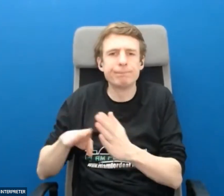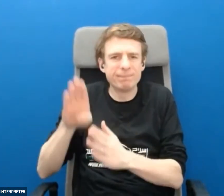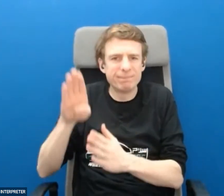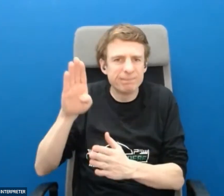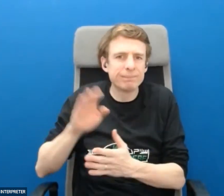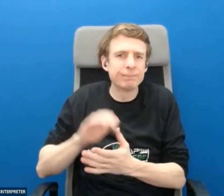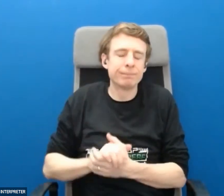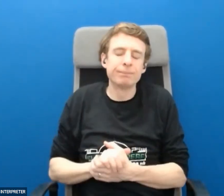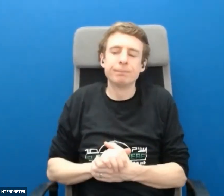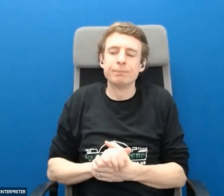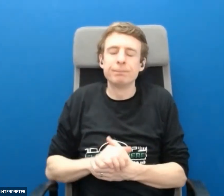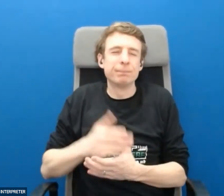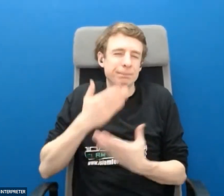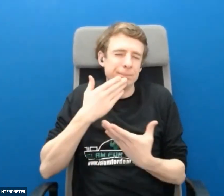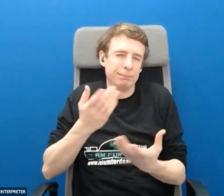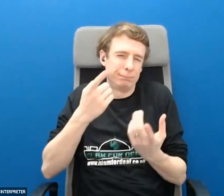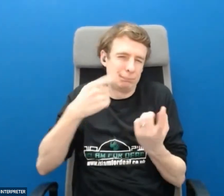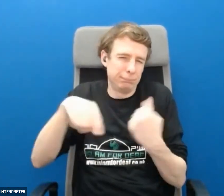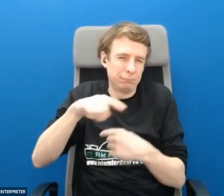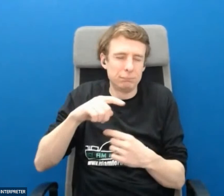same this evening without him.